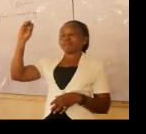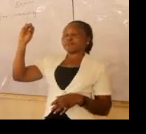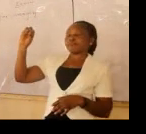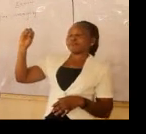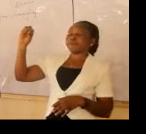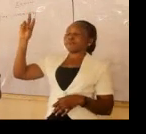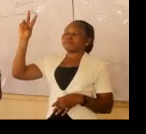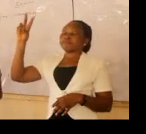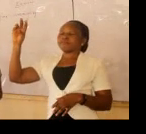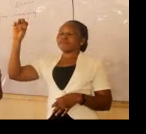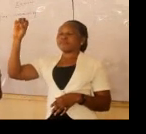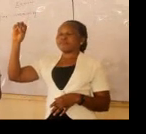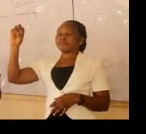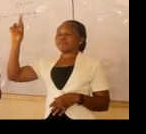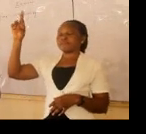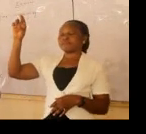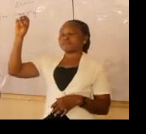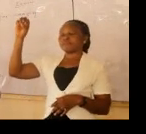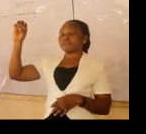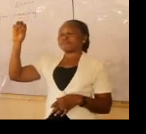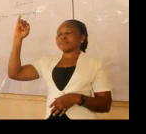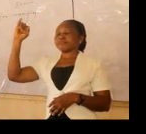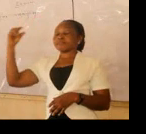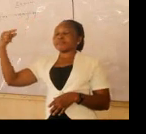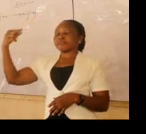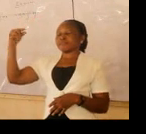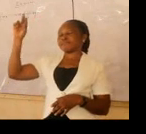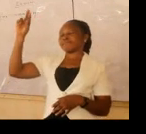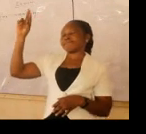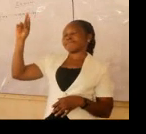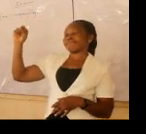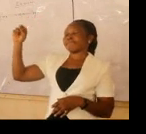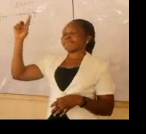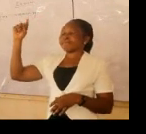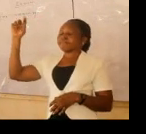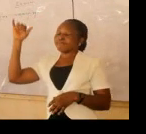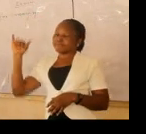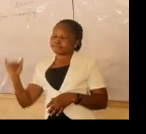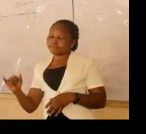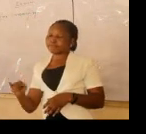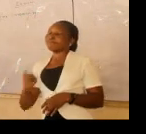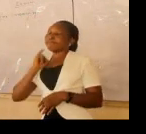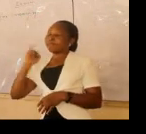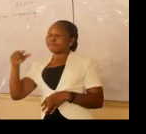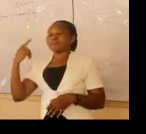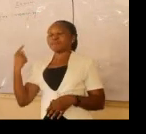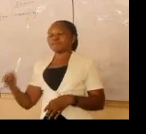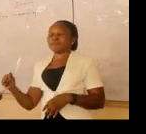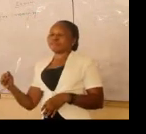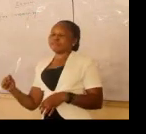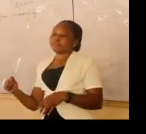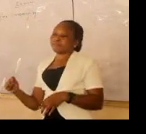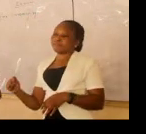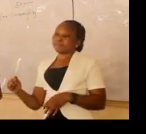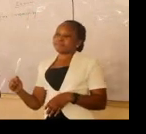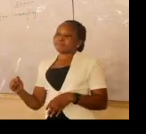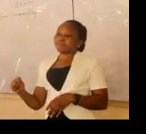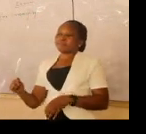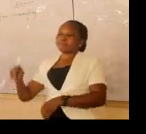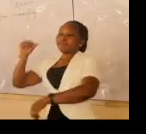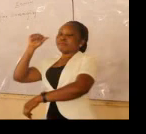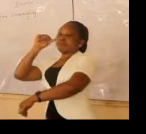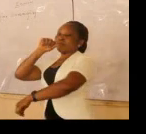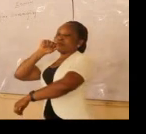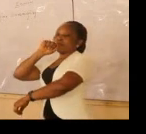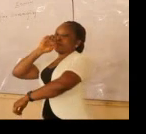Citizens. It is the power of the state to make laws and also to enforce those laws